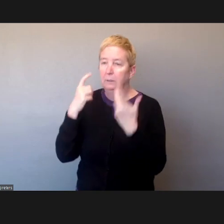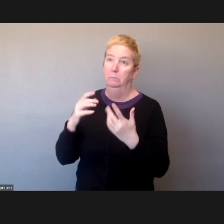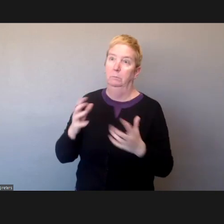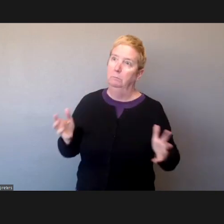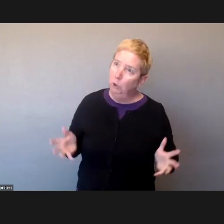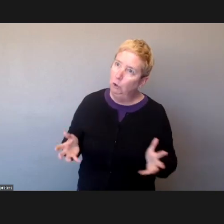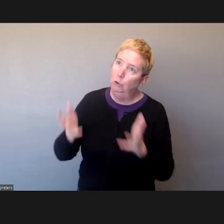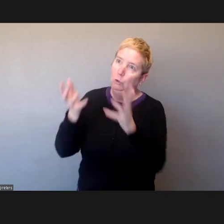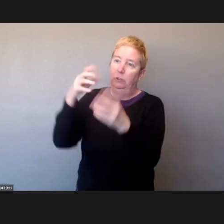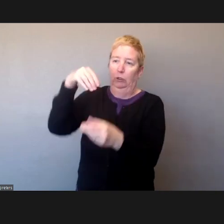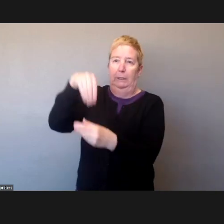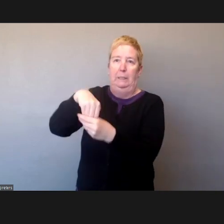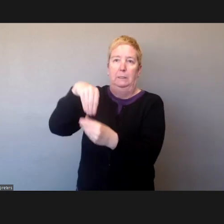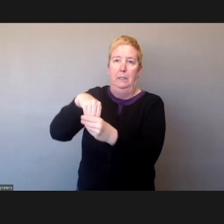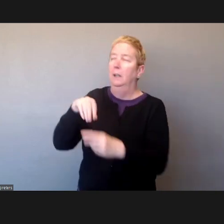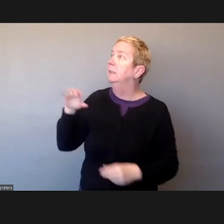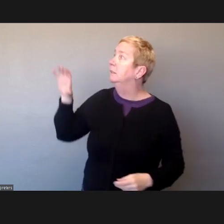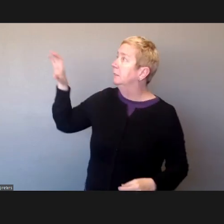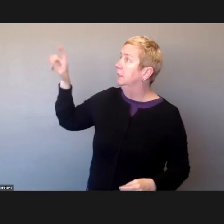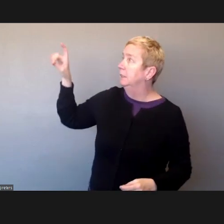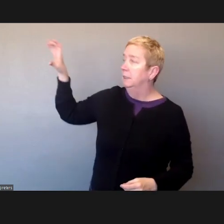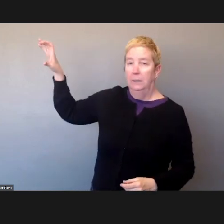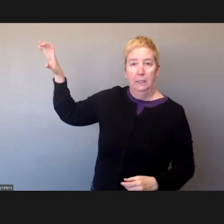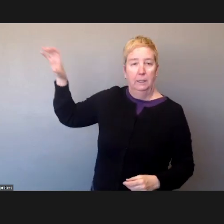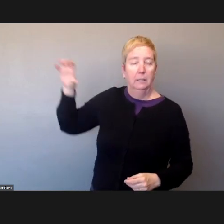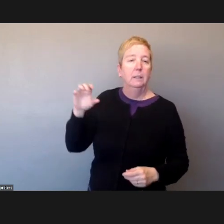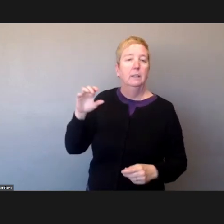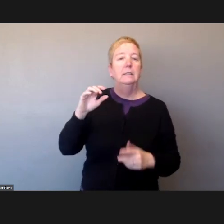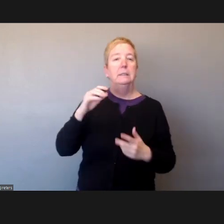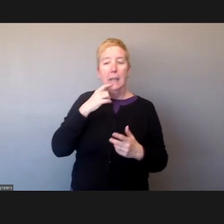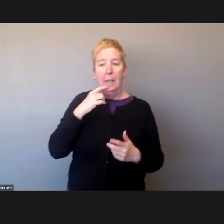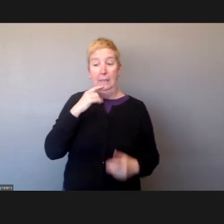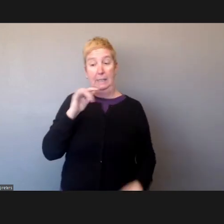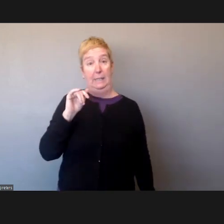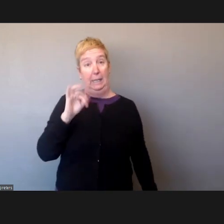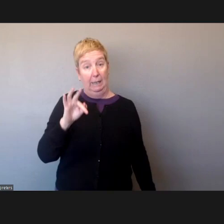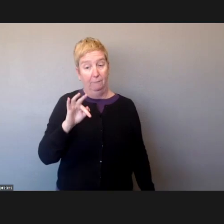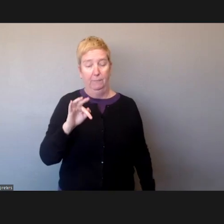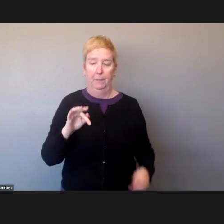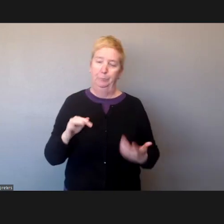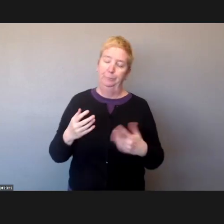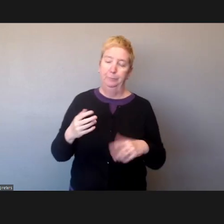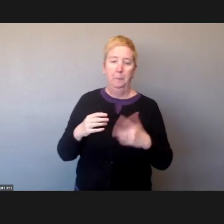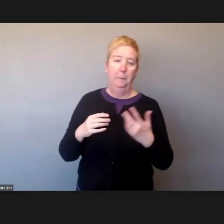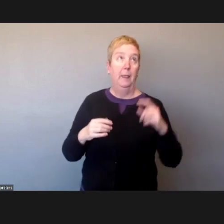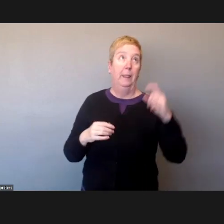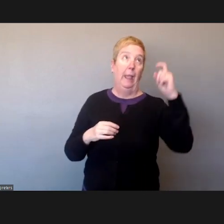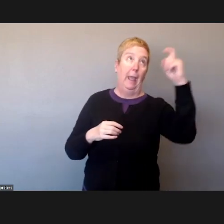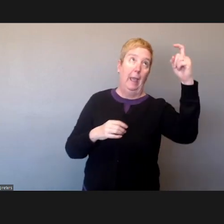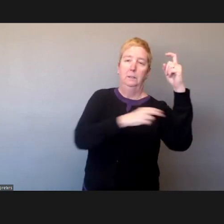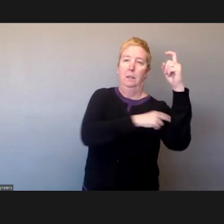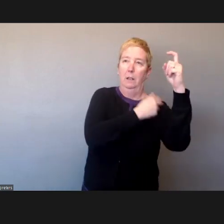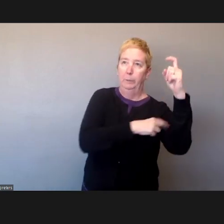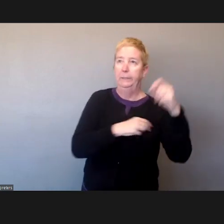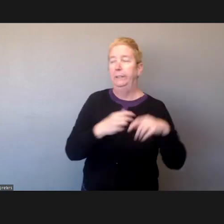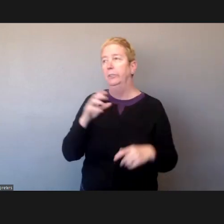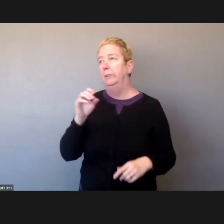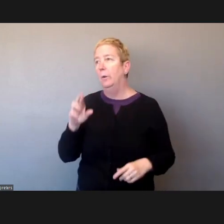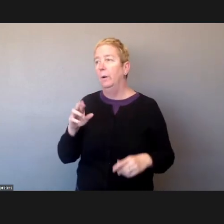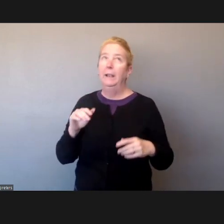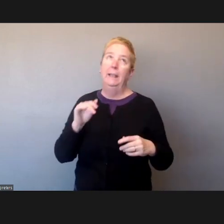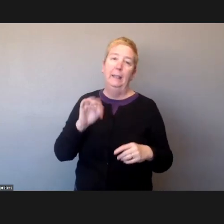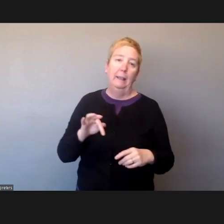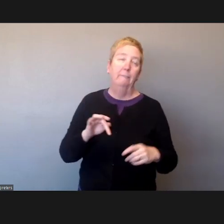the CDC guidance when you have more than a certain number of hospitalizations or a certain percent of hospital